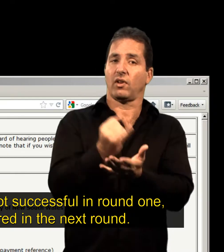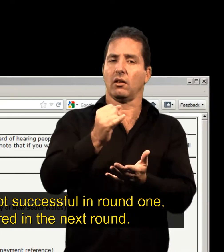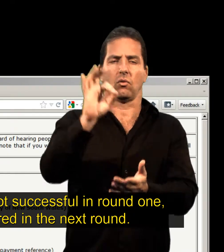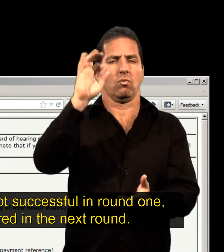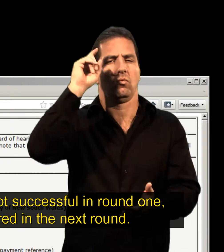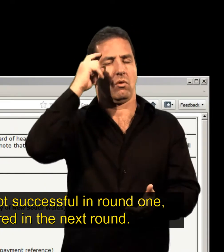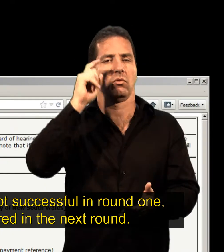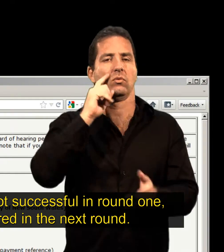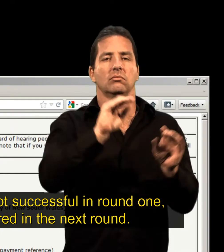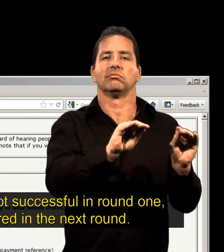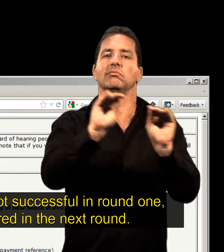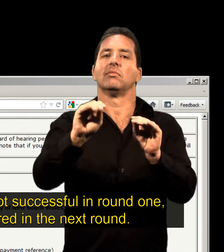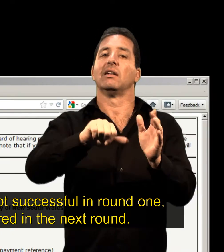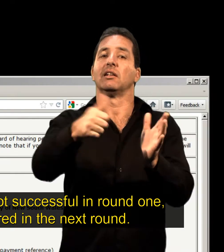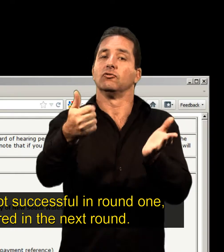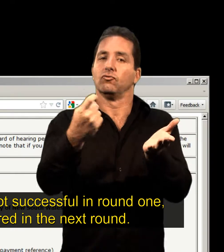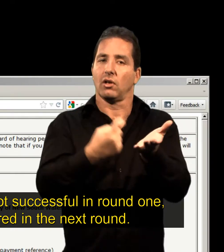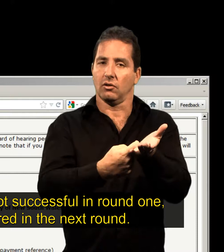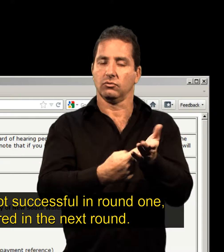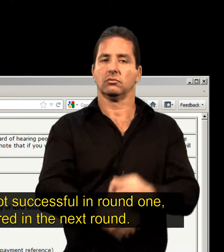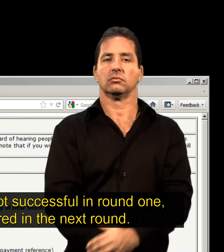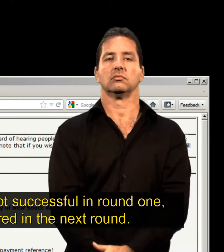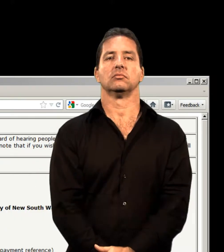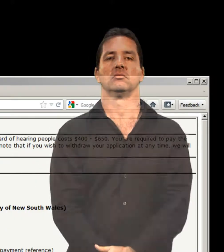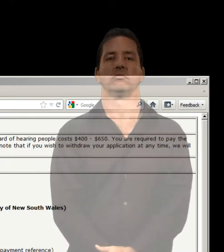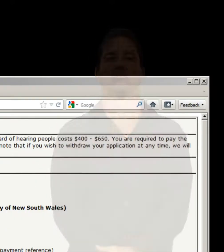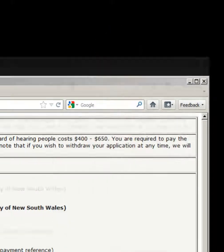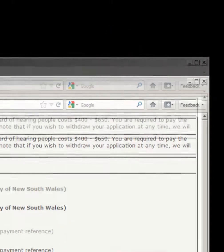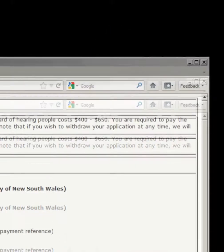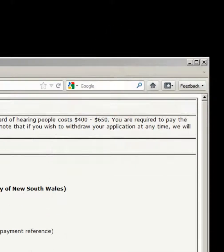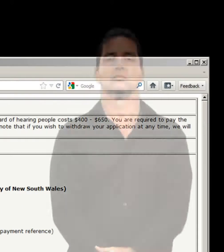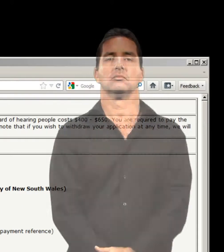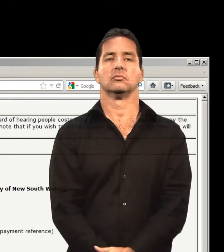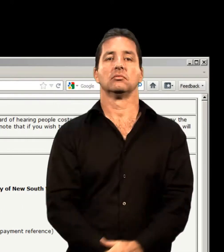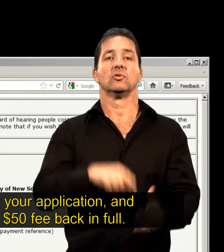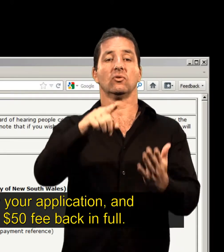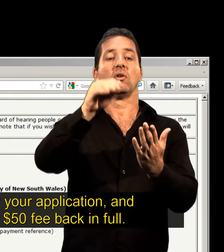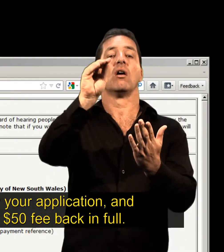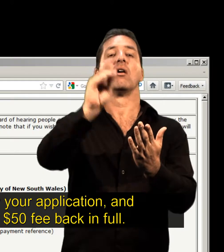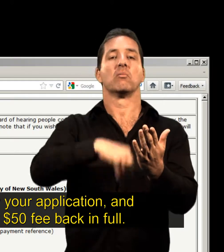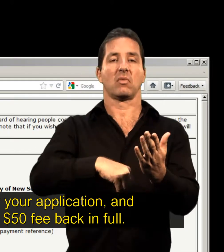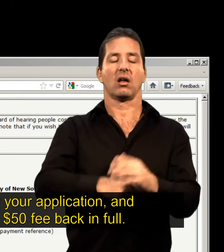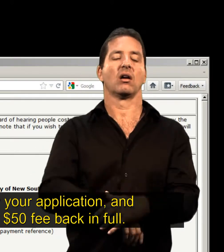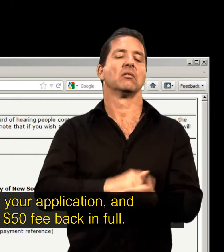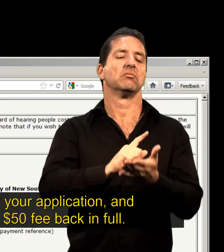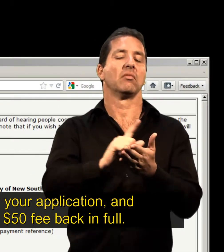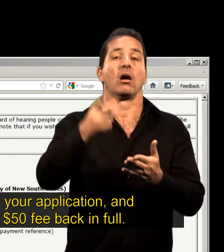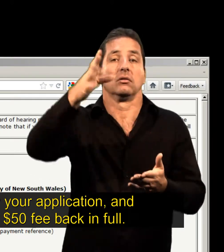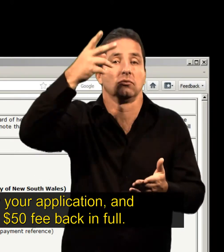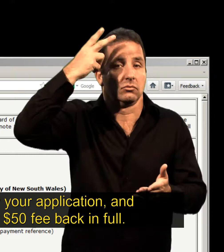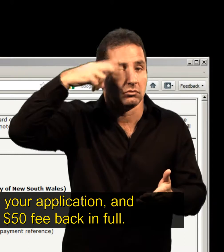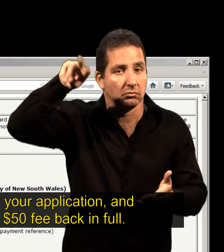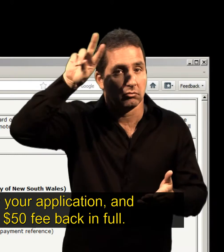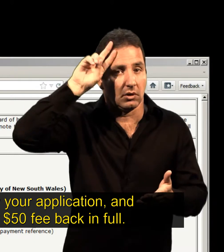not successful in round 1, it will be considered in the next round. You can withdraw your application and